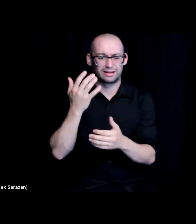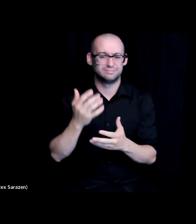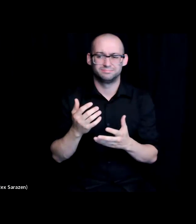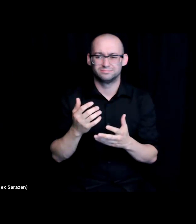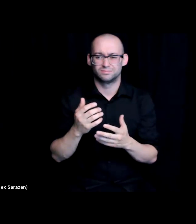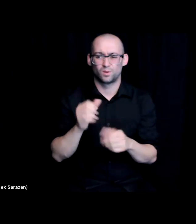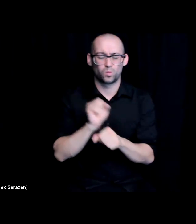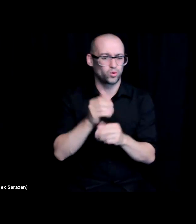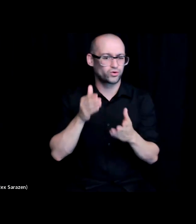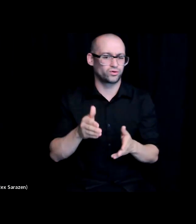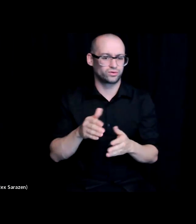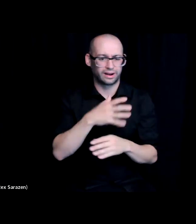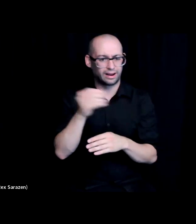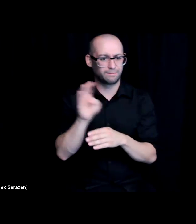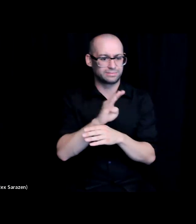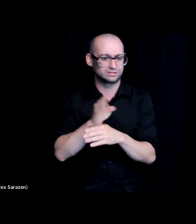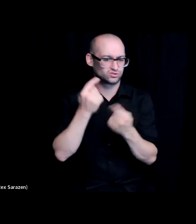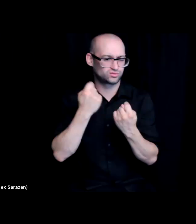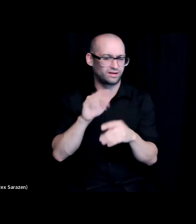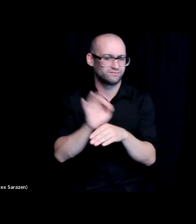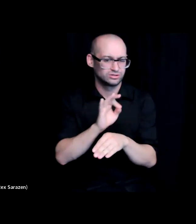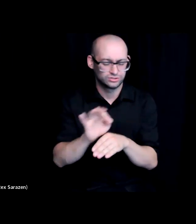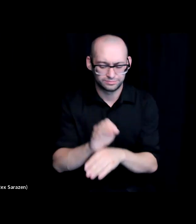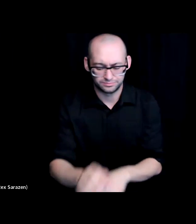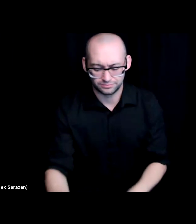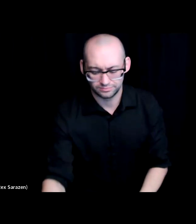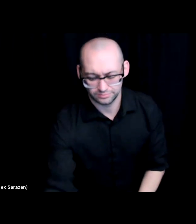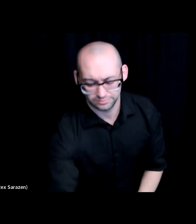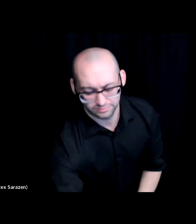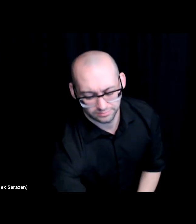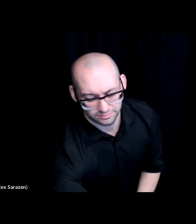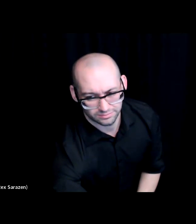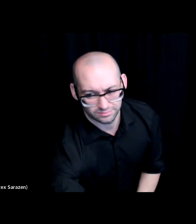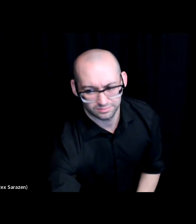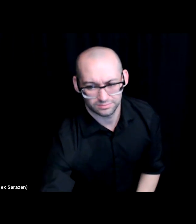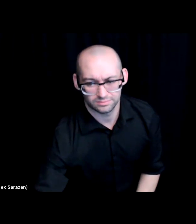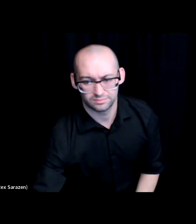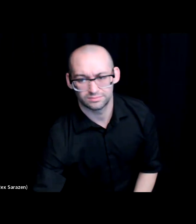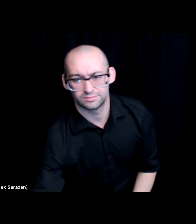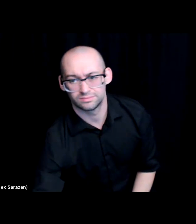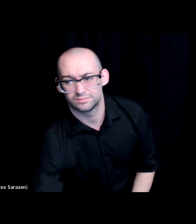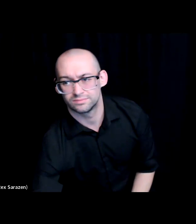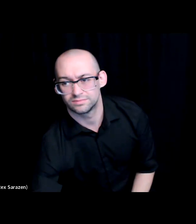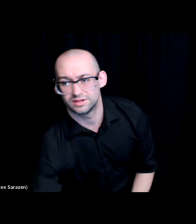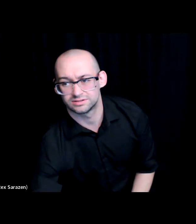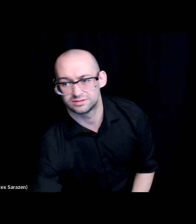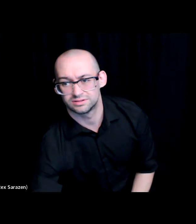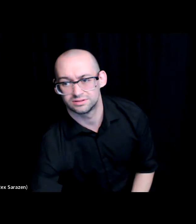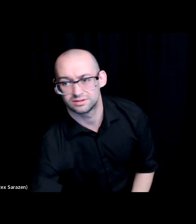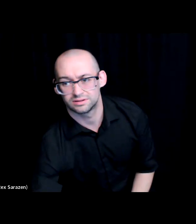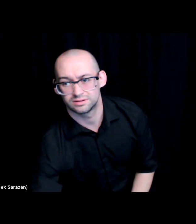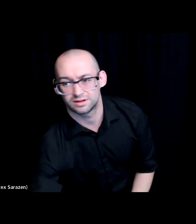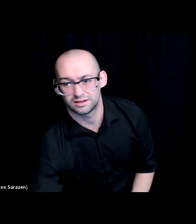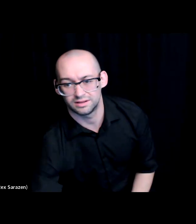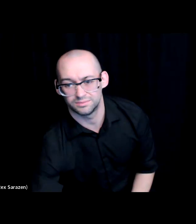and businesses that are trying to function here in California. So, and thank you, Don. And I think it's a good